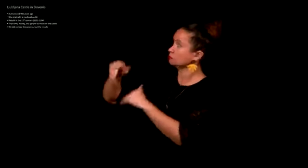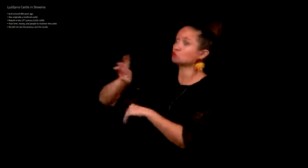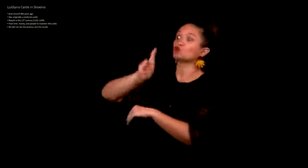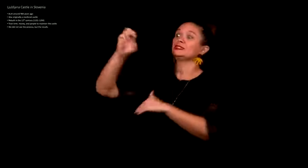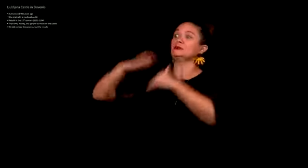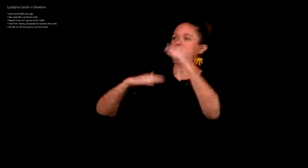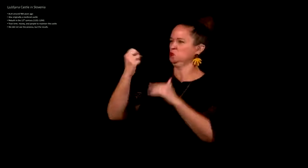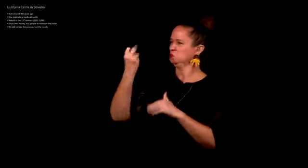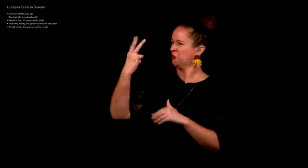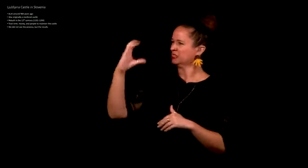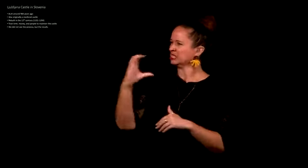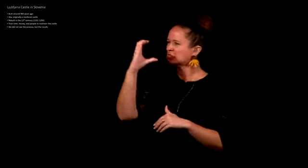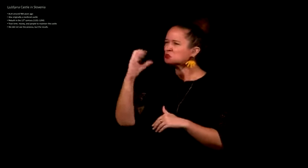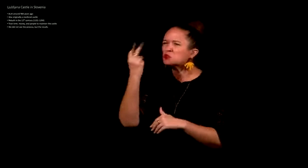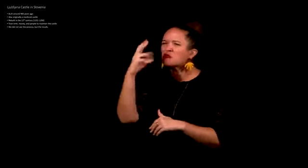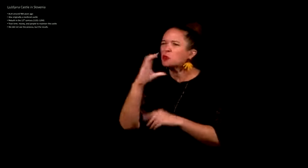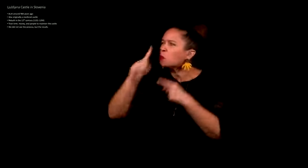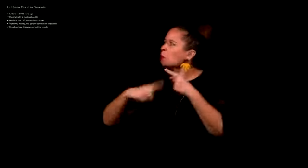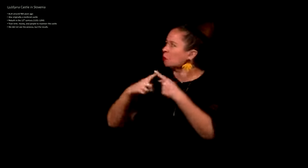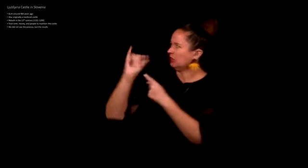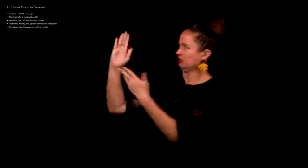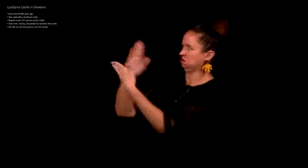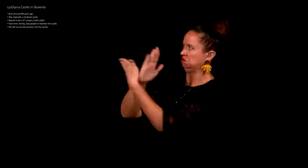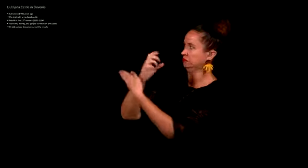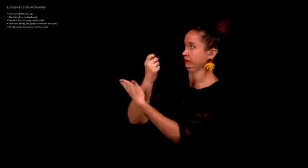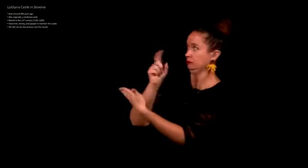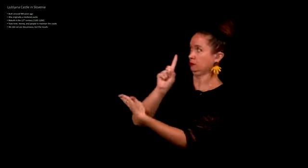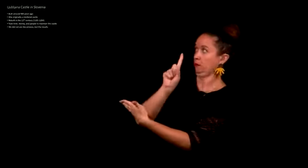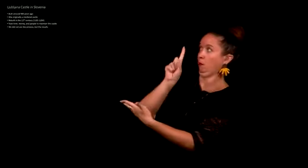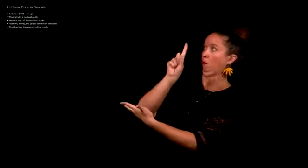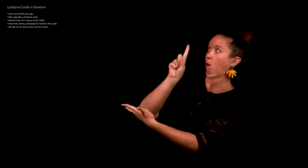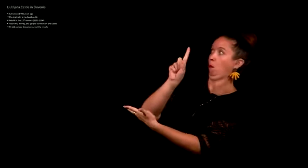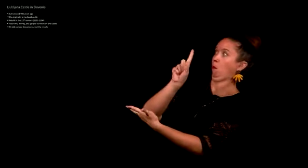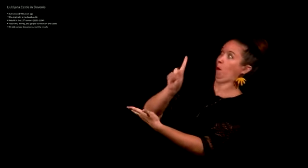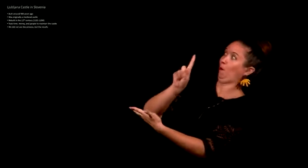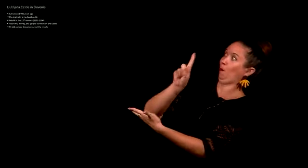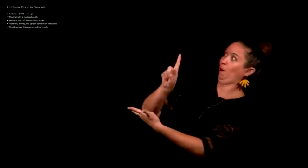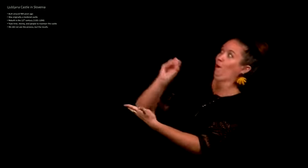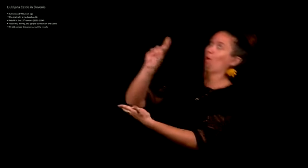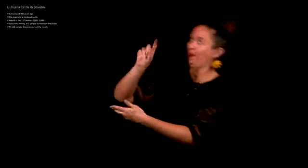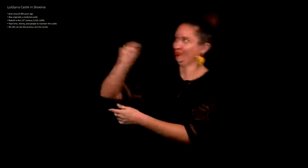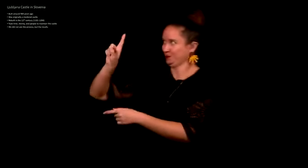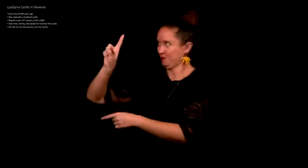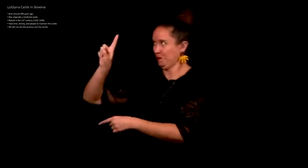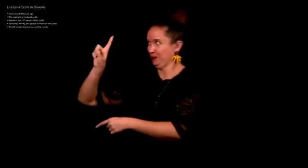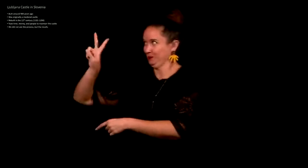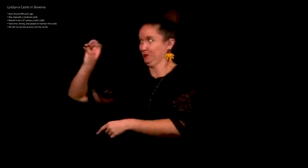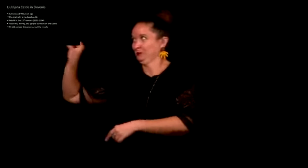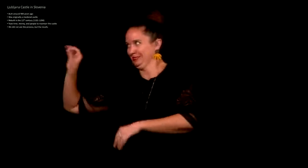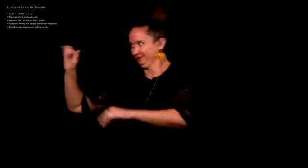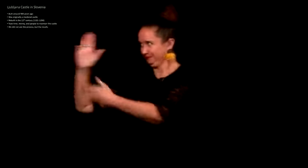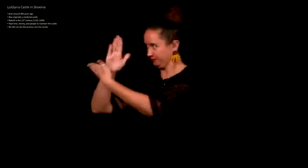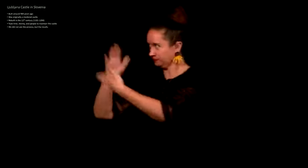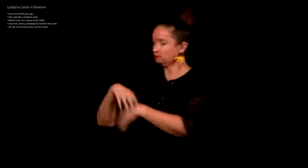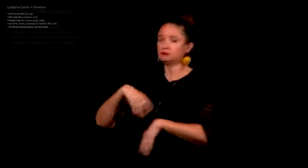times, and it is made out of stone. It is a 12th century, or was rebuilt in the 12th century, sometime